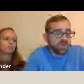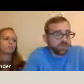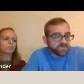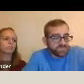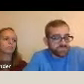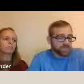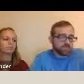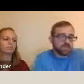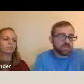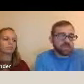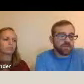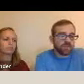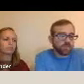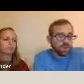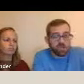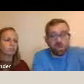community.